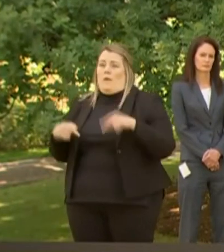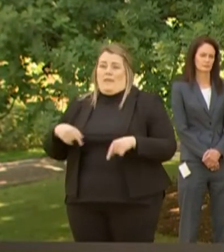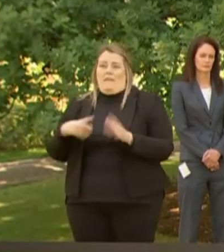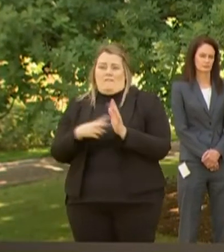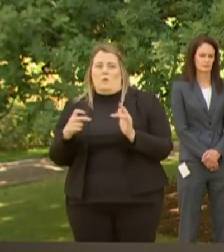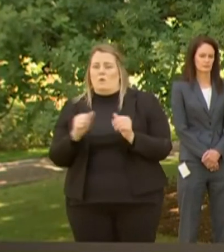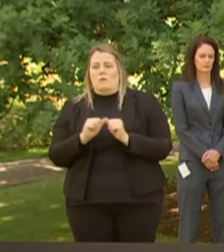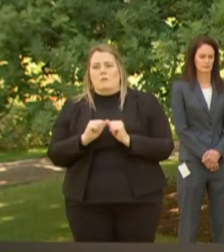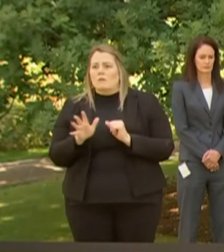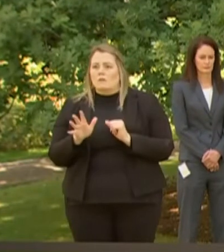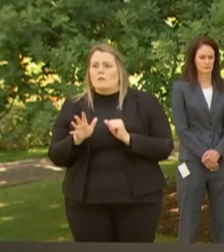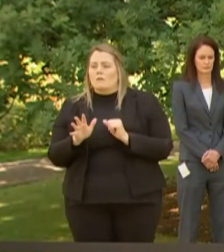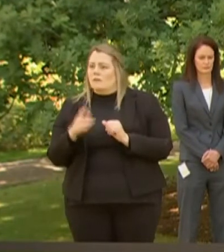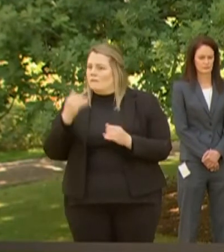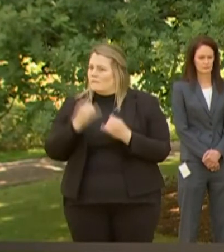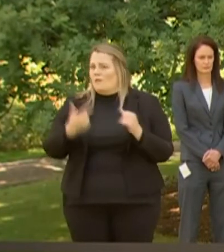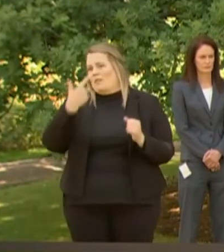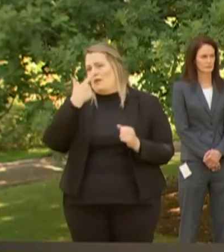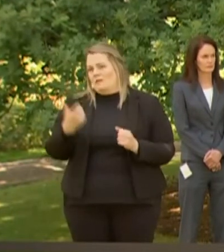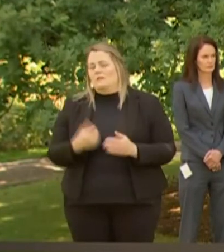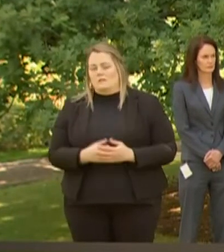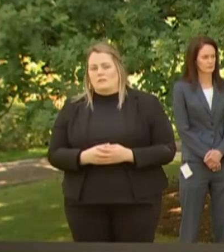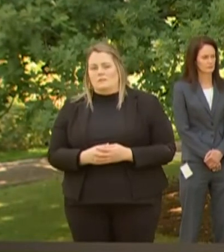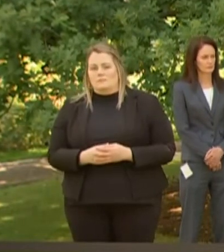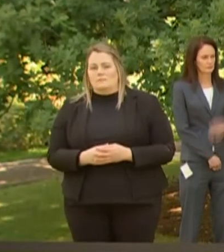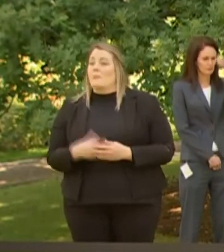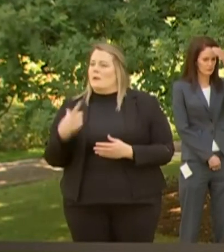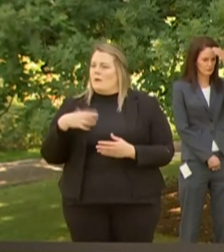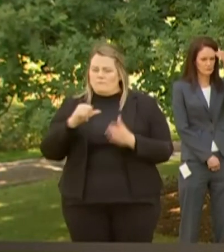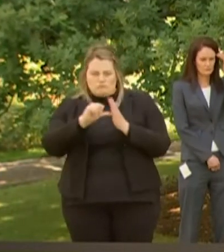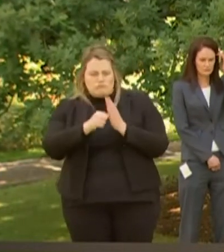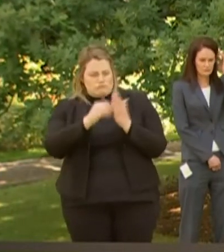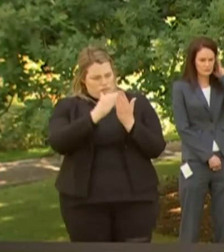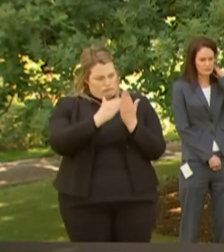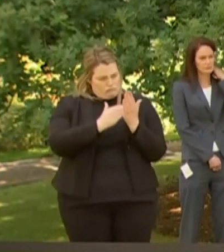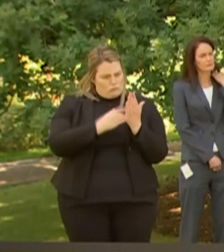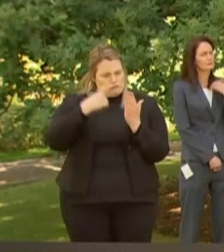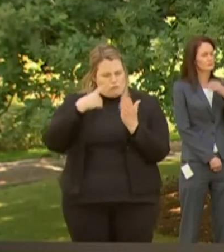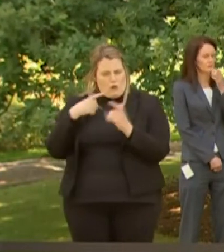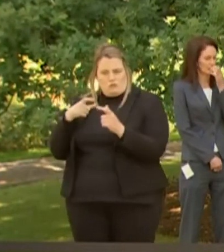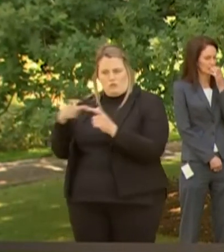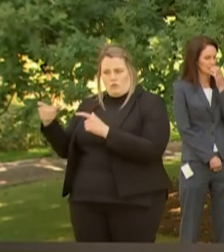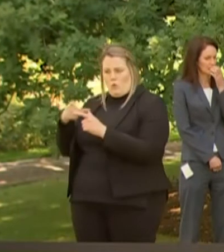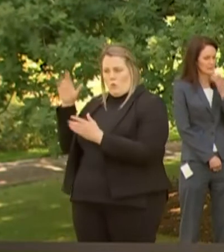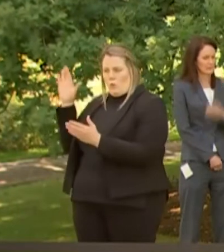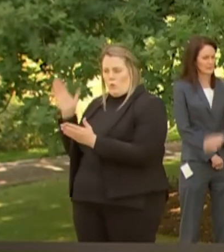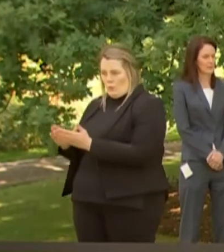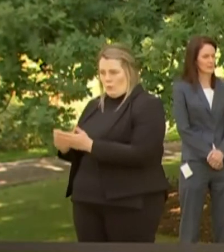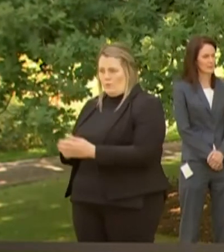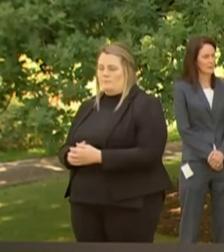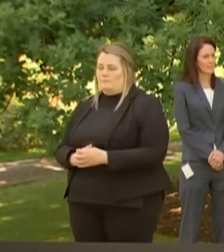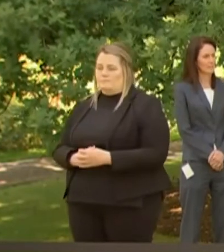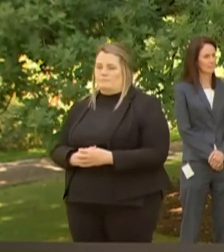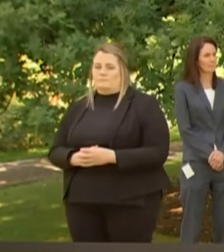ones, and they will serve us well. Not to eliminate all risk. We're talking about a very